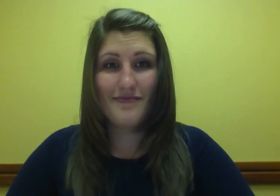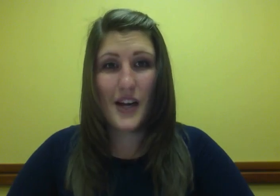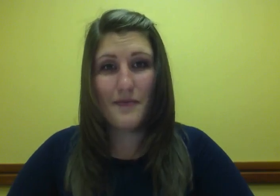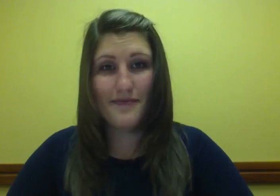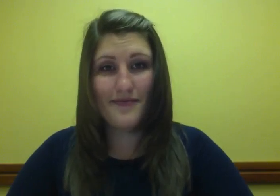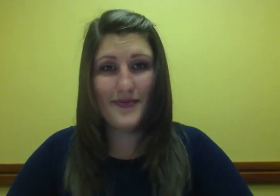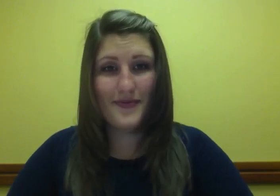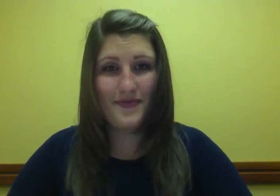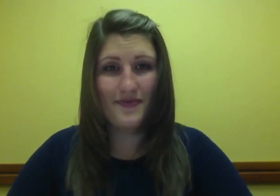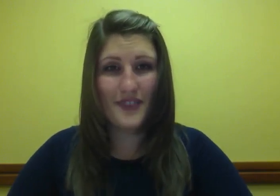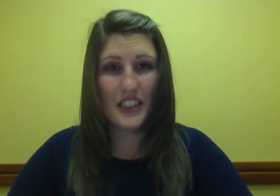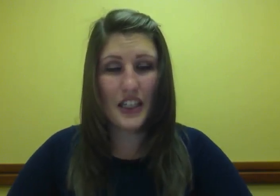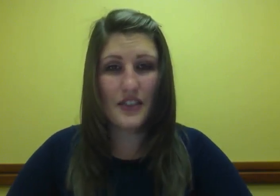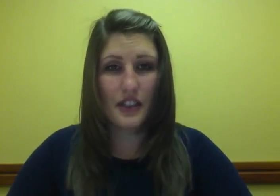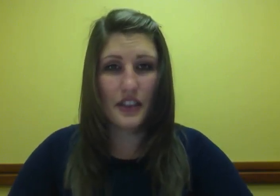No. Glass butter.